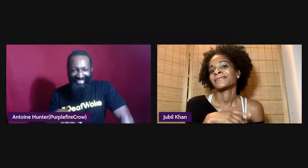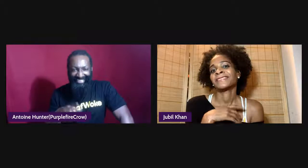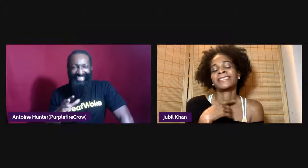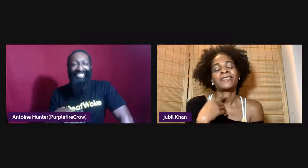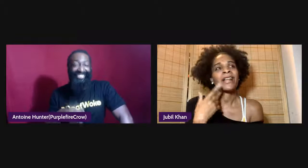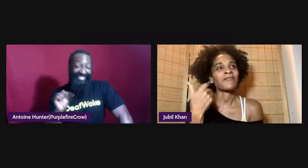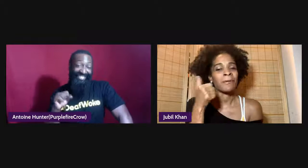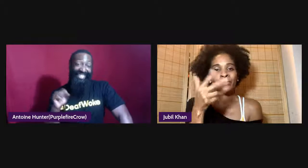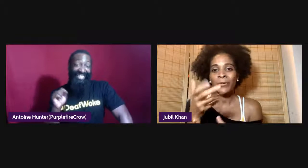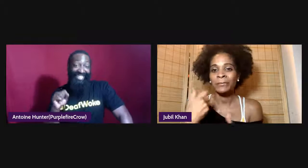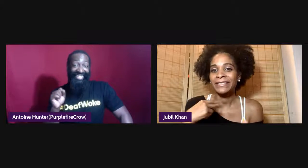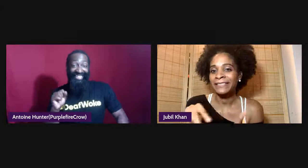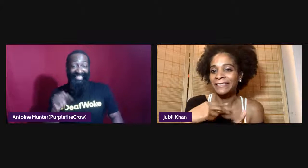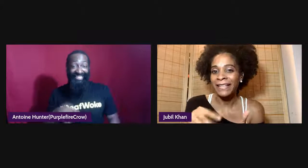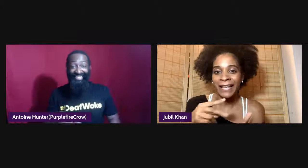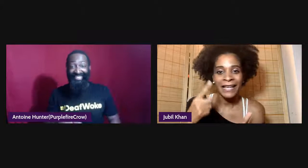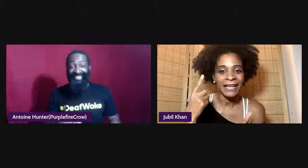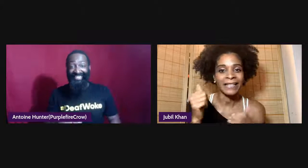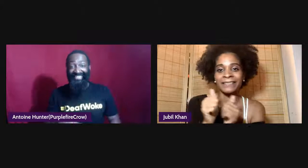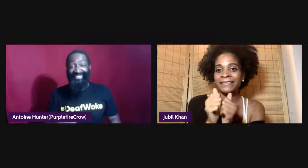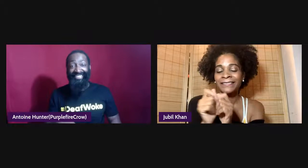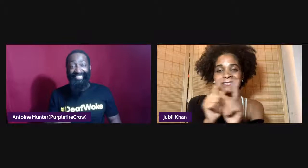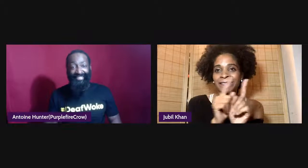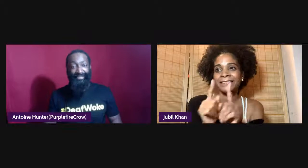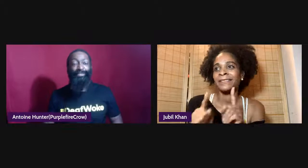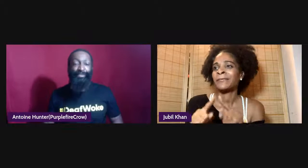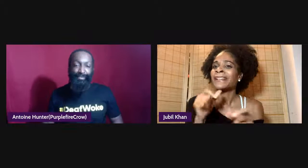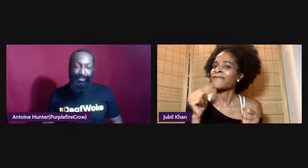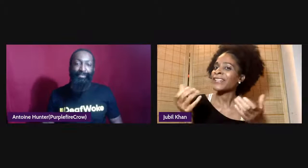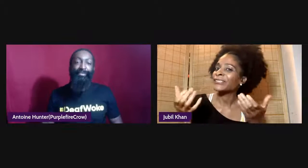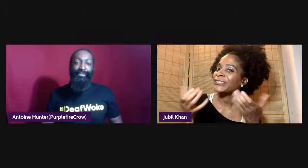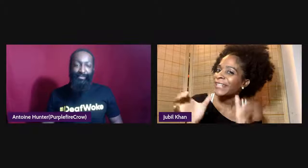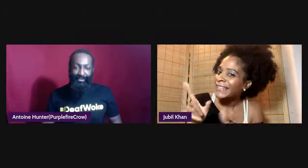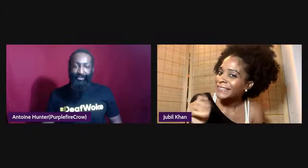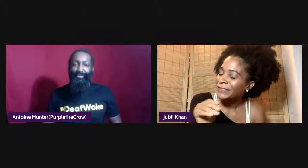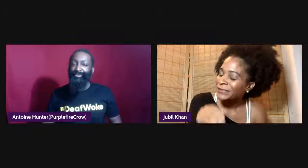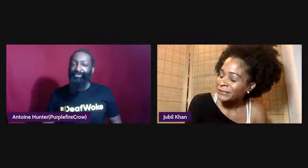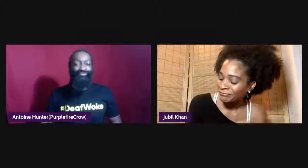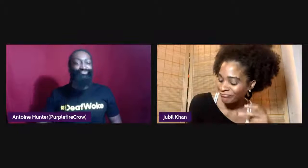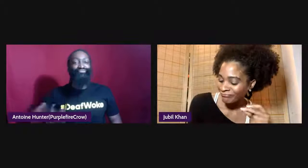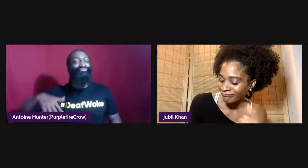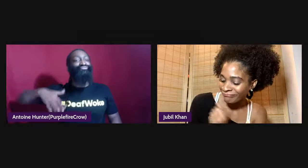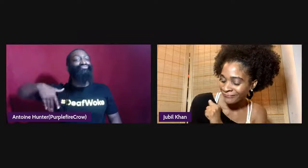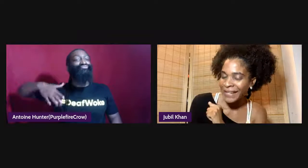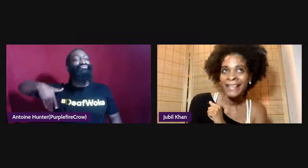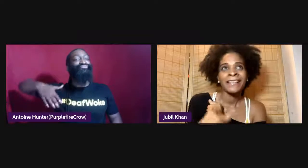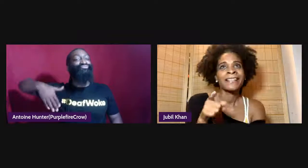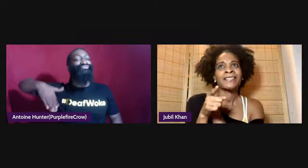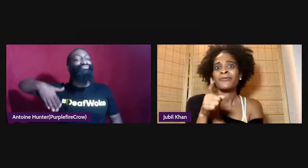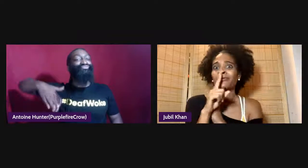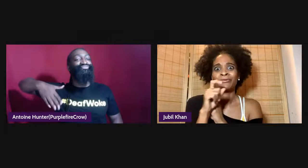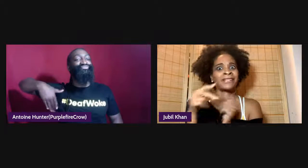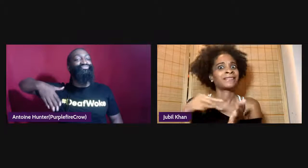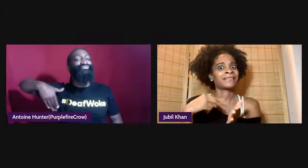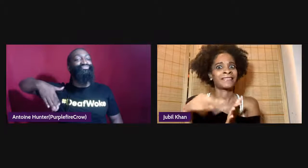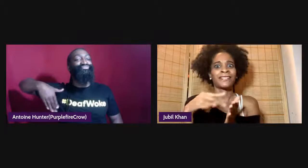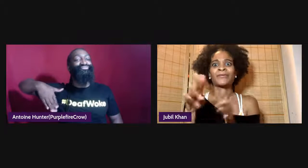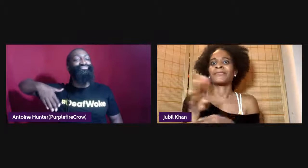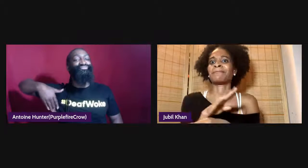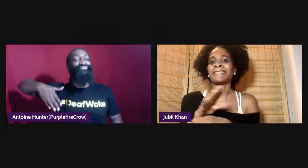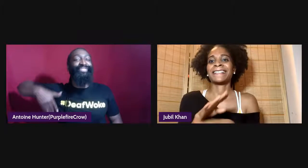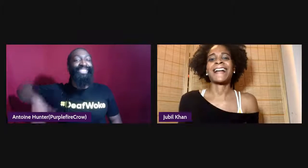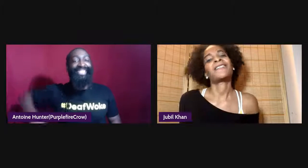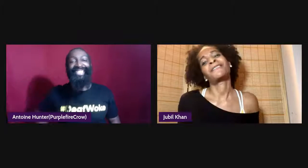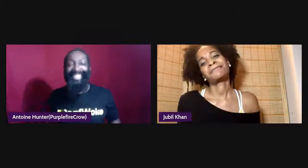we've just kept in contact with each other. Yes. You know, we've been at dance events together, but we haven't gotten a chance to